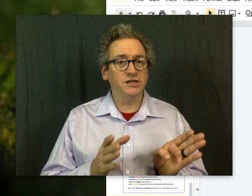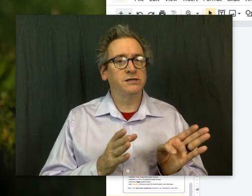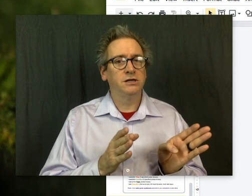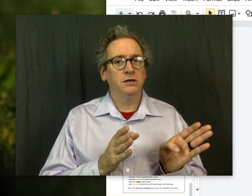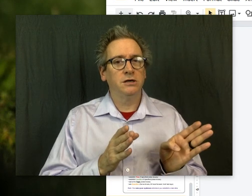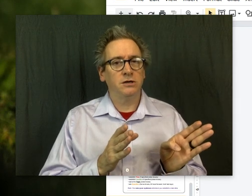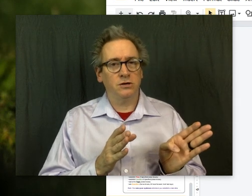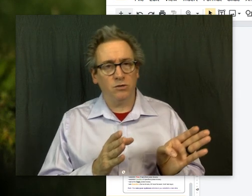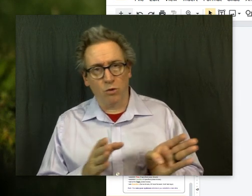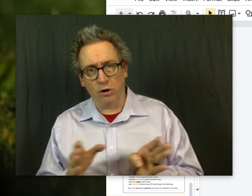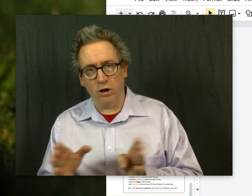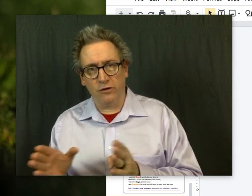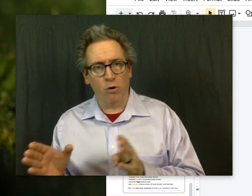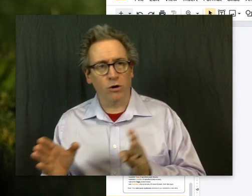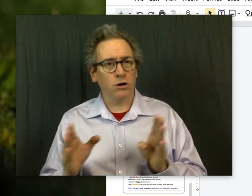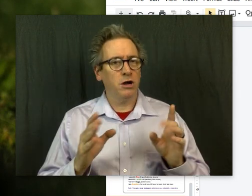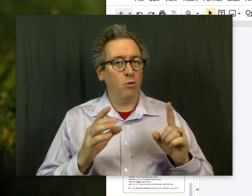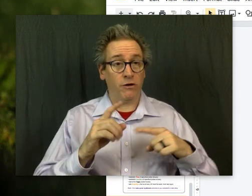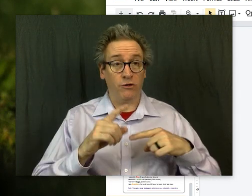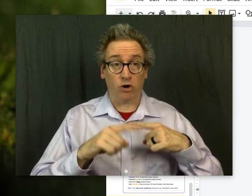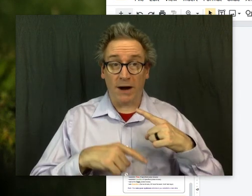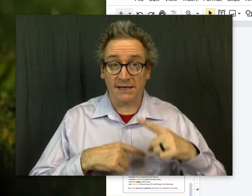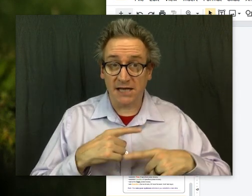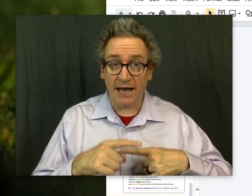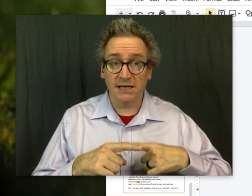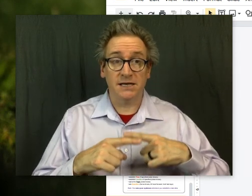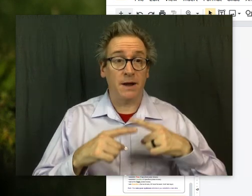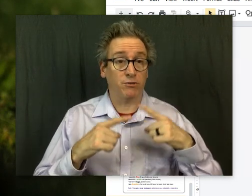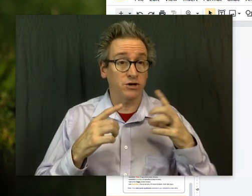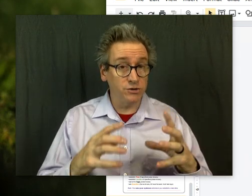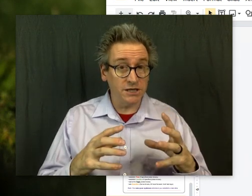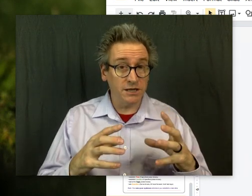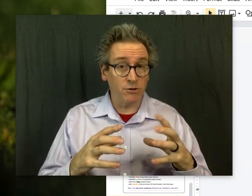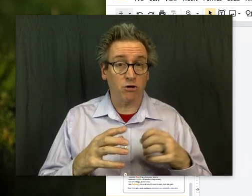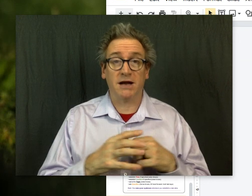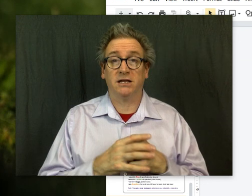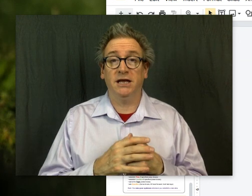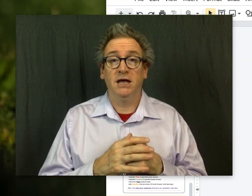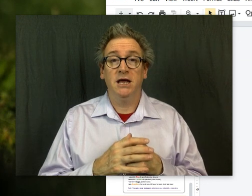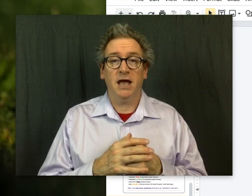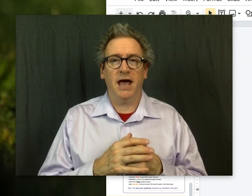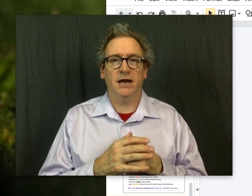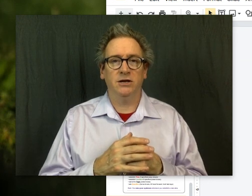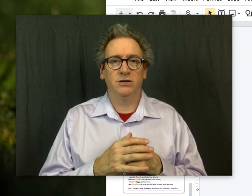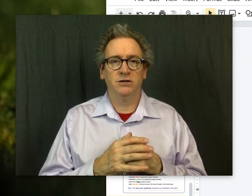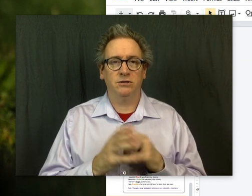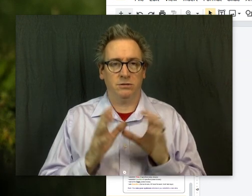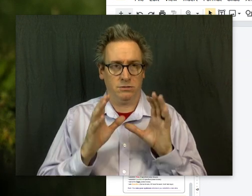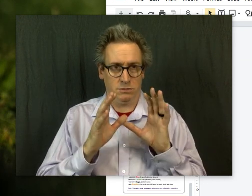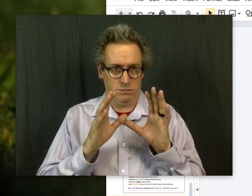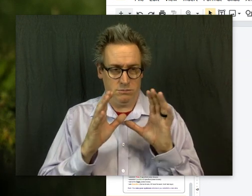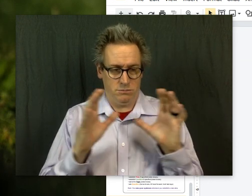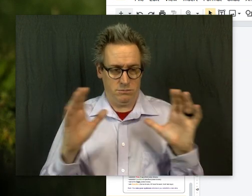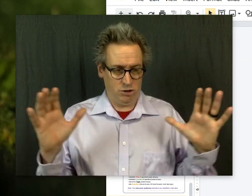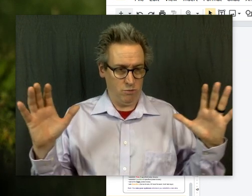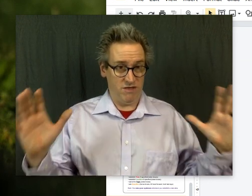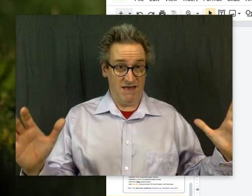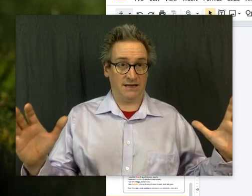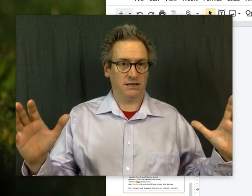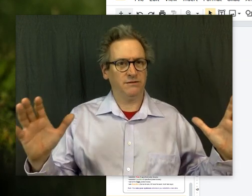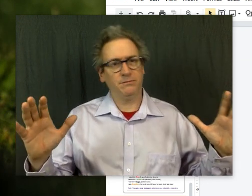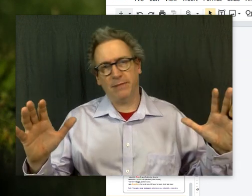first is the order. What are the correct signs? Am I producing them correctly? And